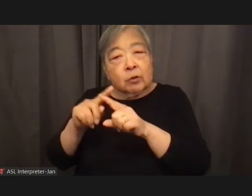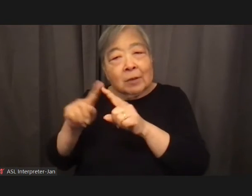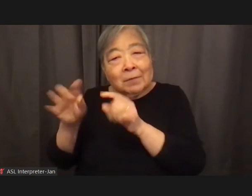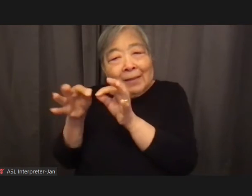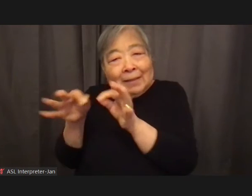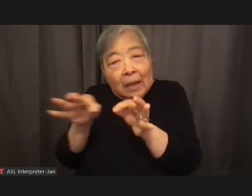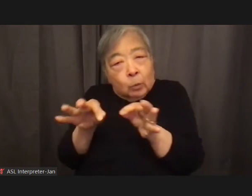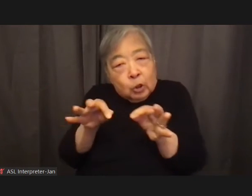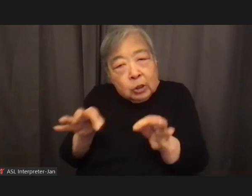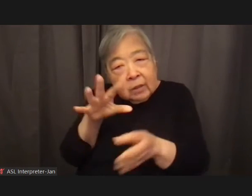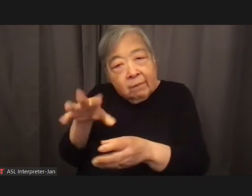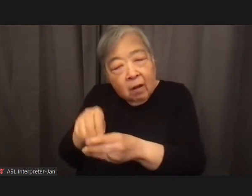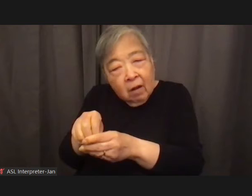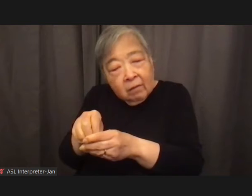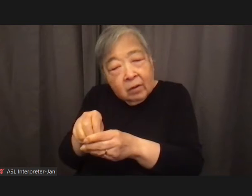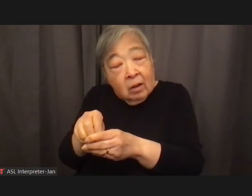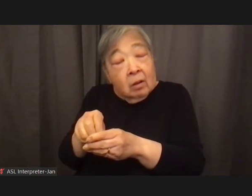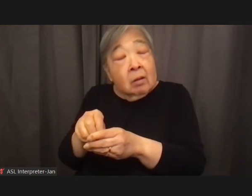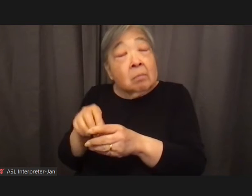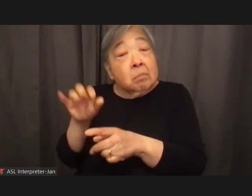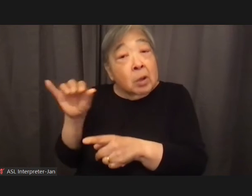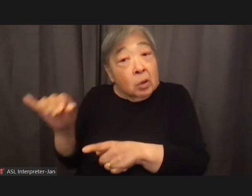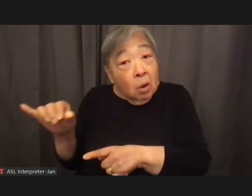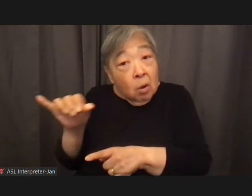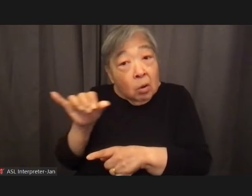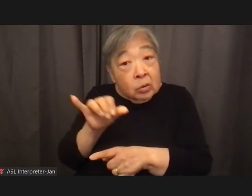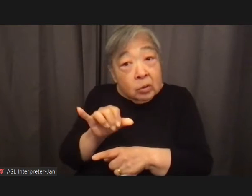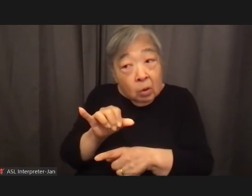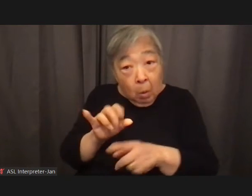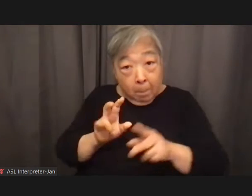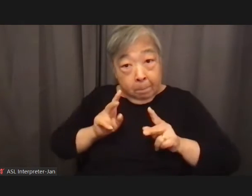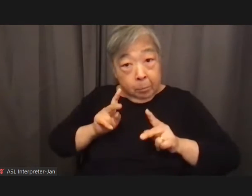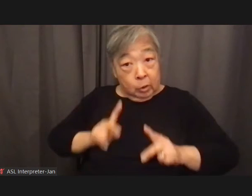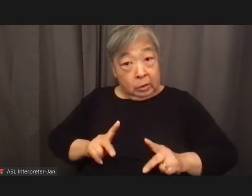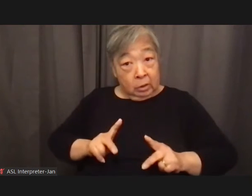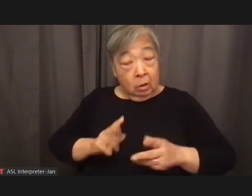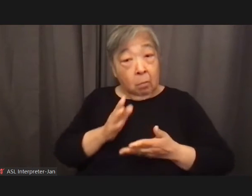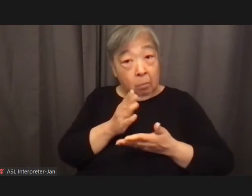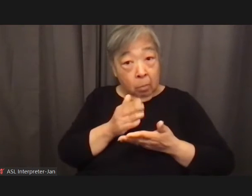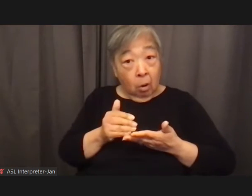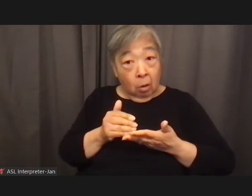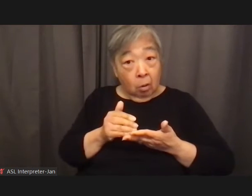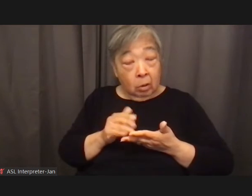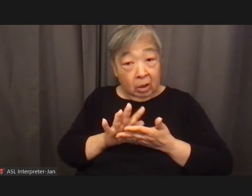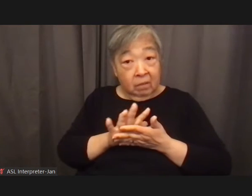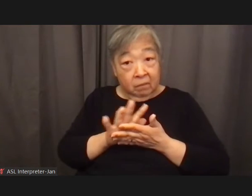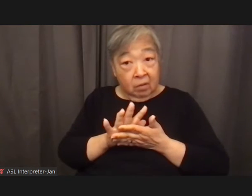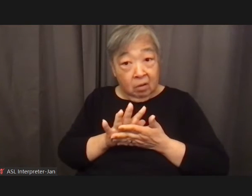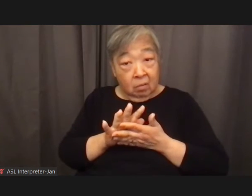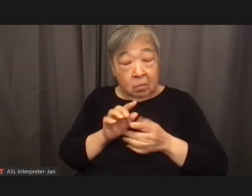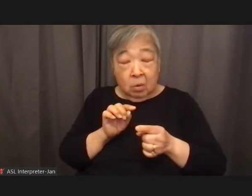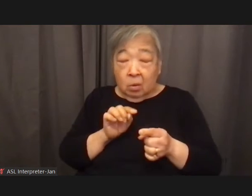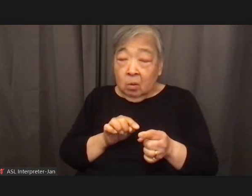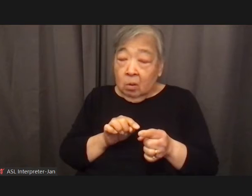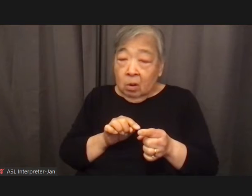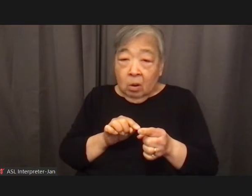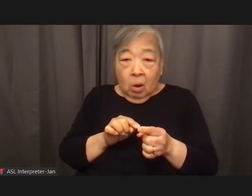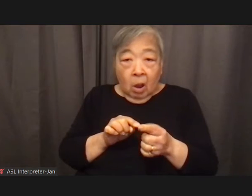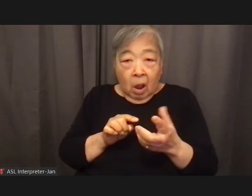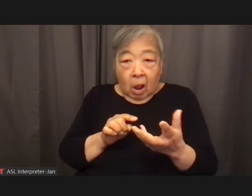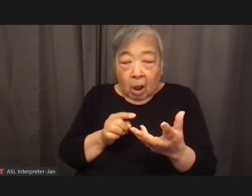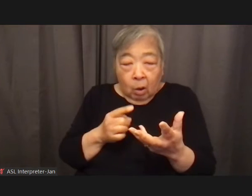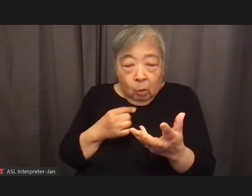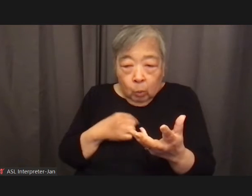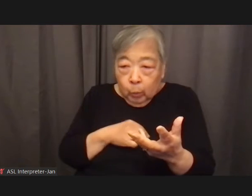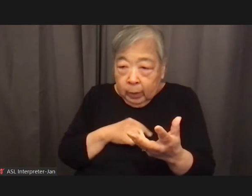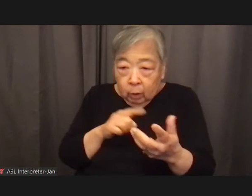But also the personal aspect of the film was hard. For a long time, we just couldn't sit and look